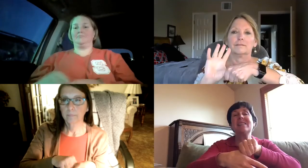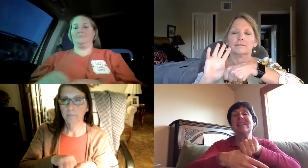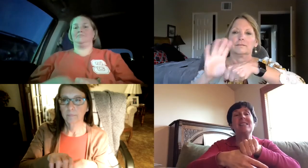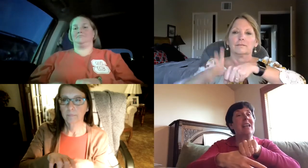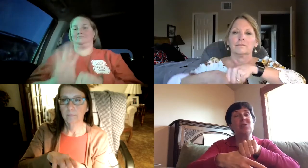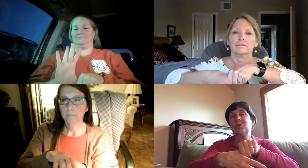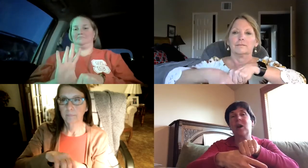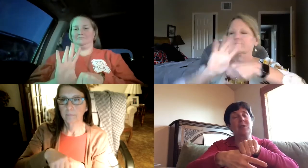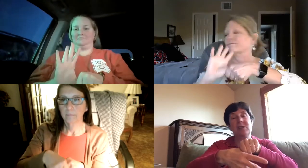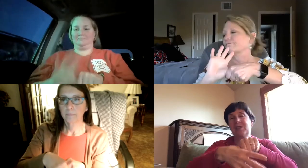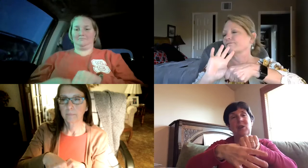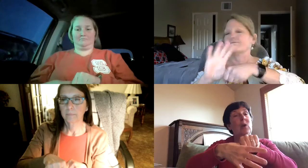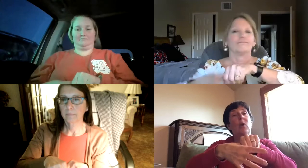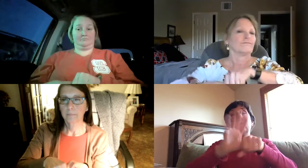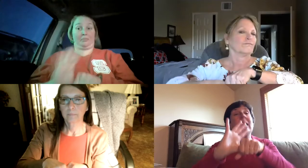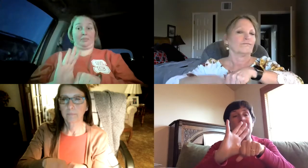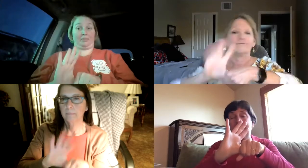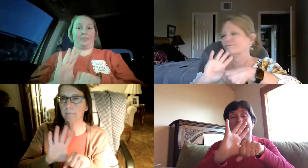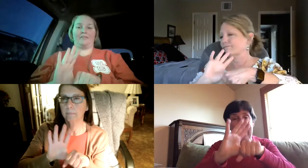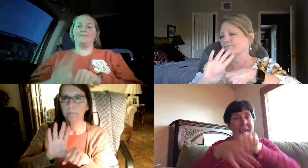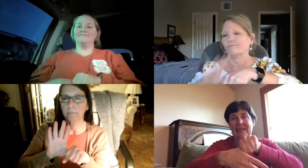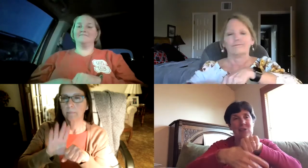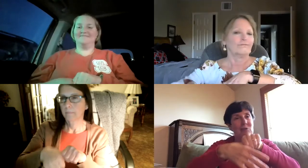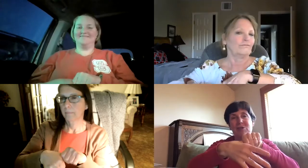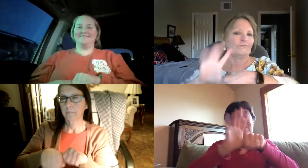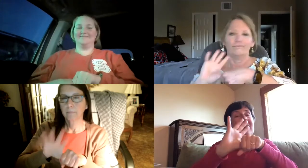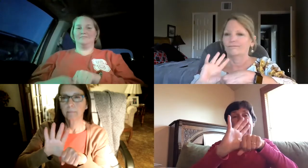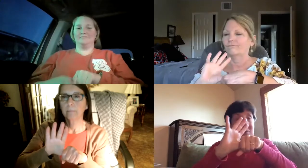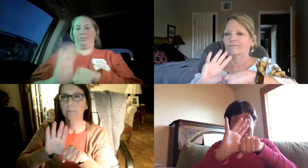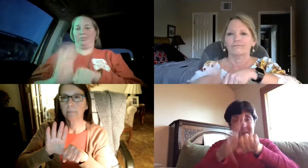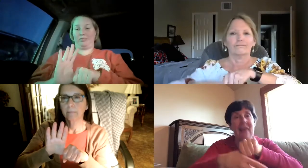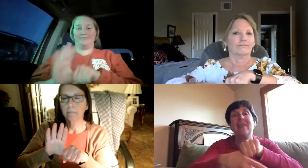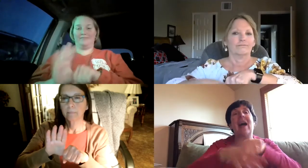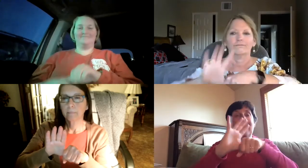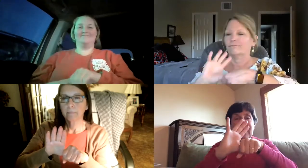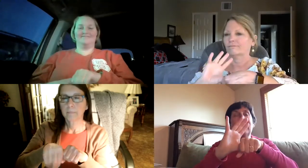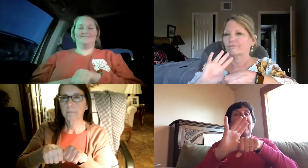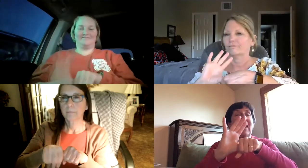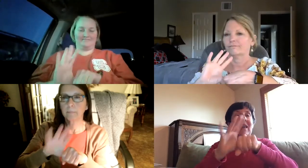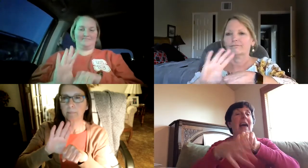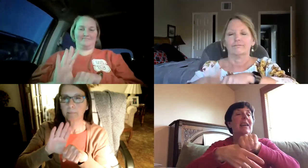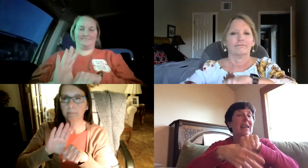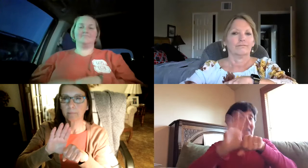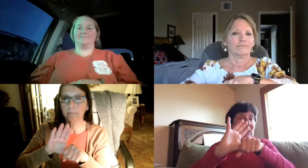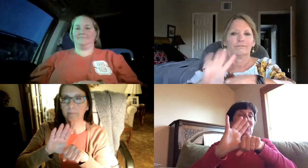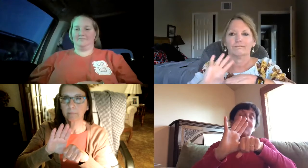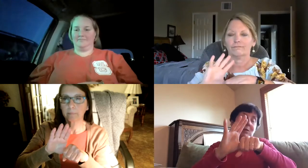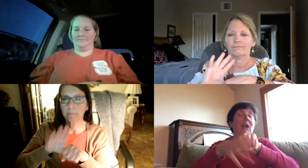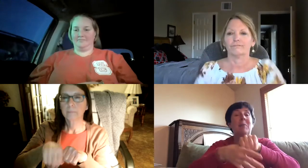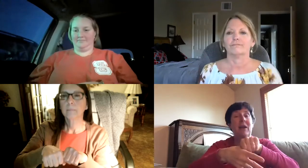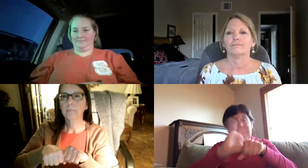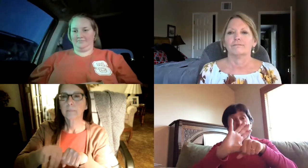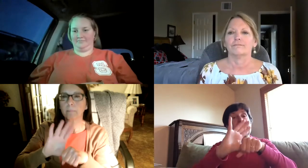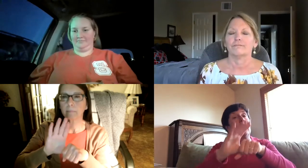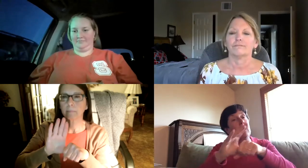And this is that you are just really bad at it. You're just inept at that. And then, you know, we would